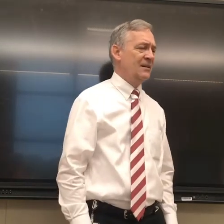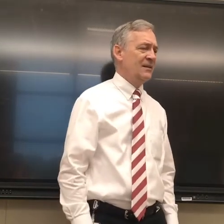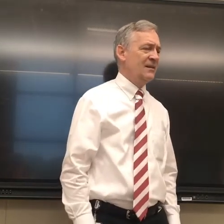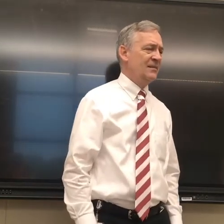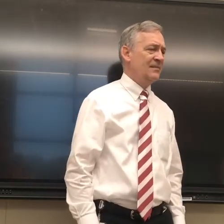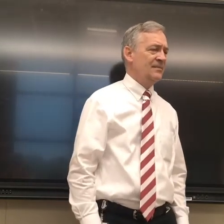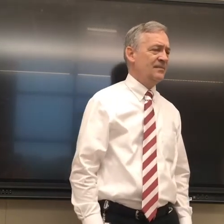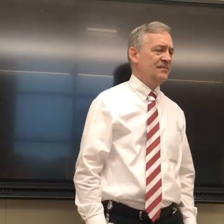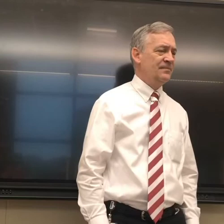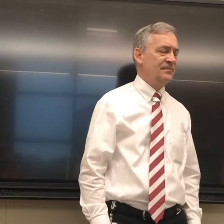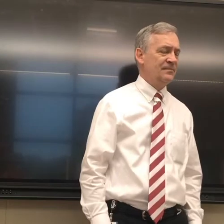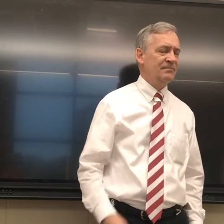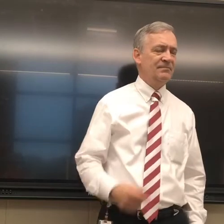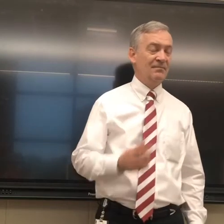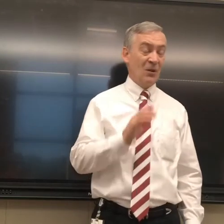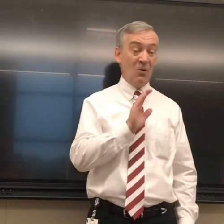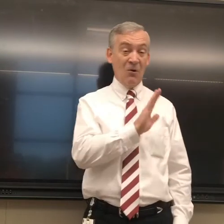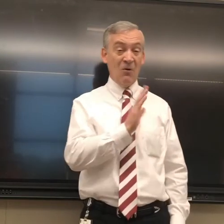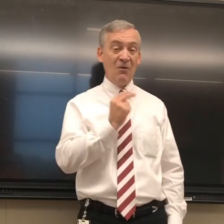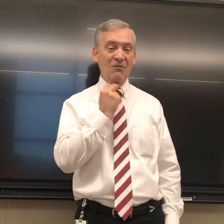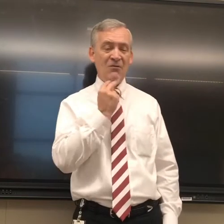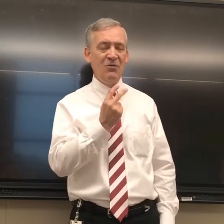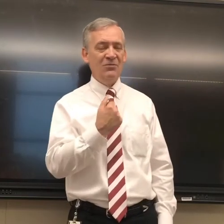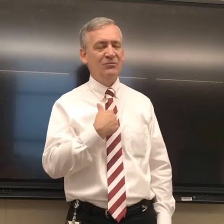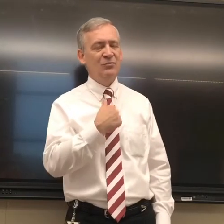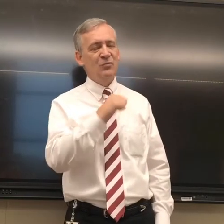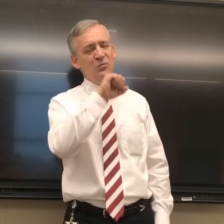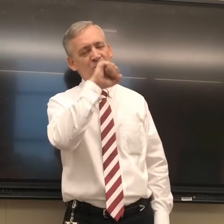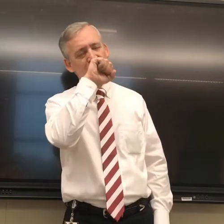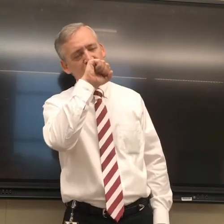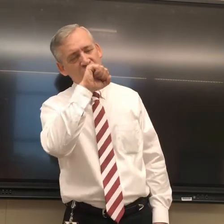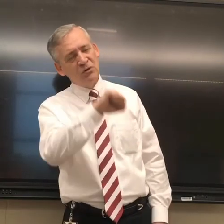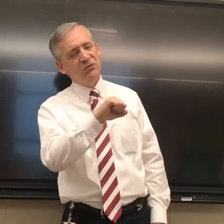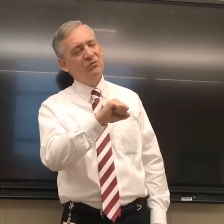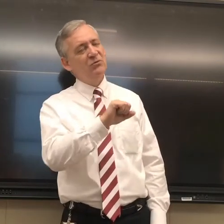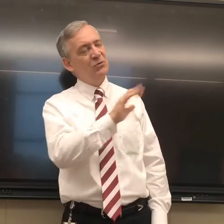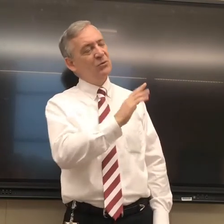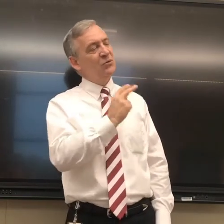I loved to listen to it. It made things seem all right somehow.